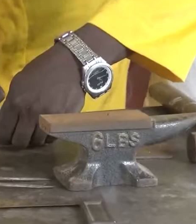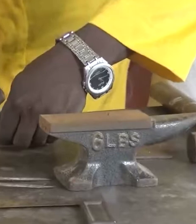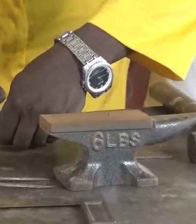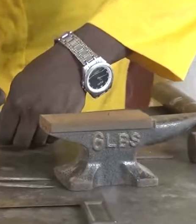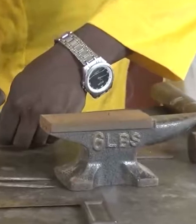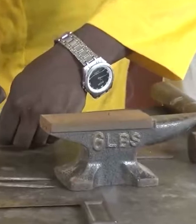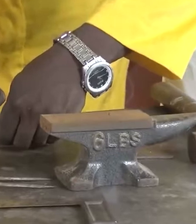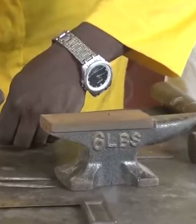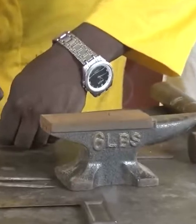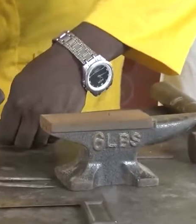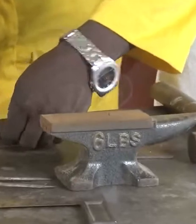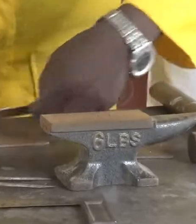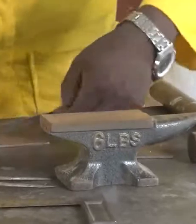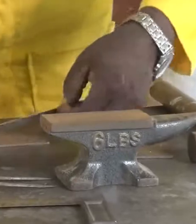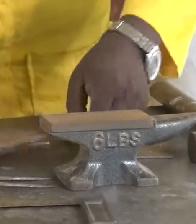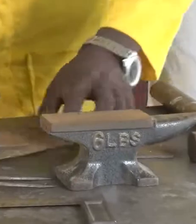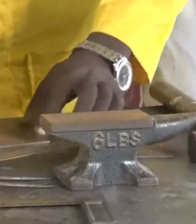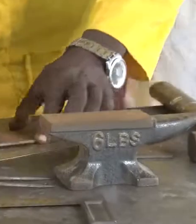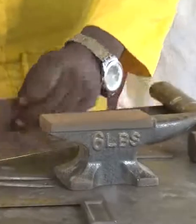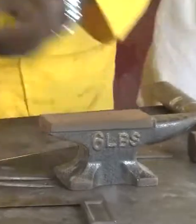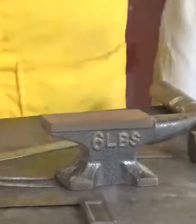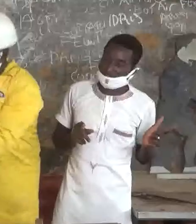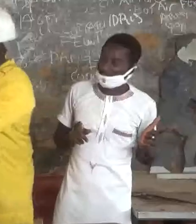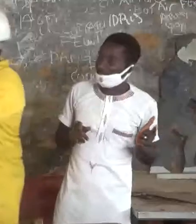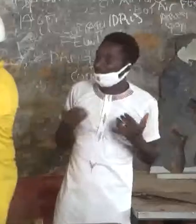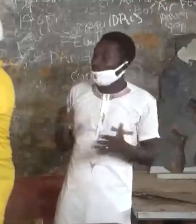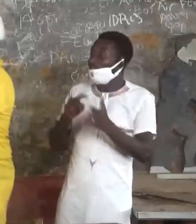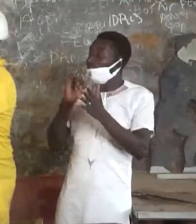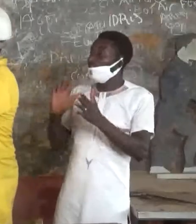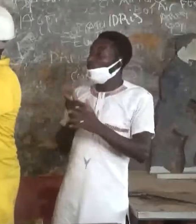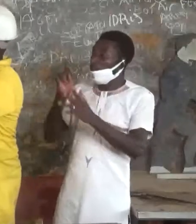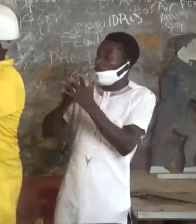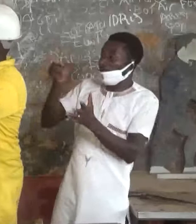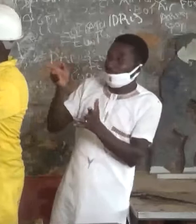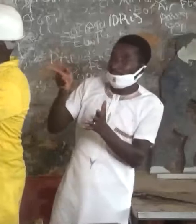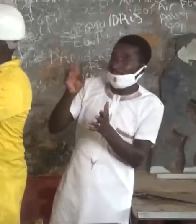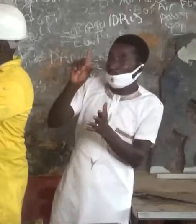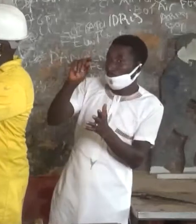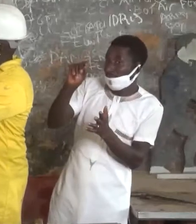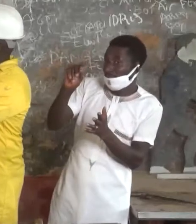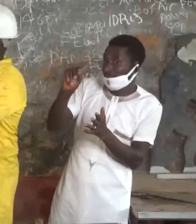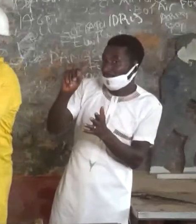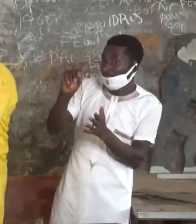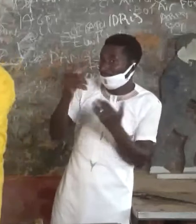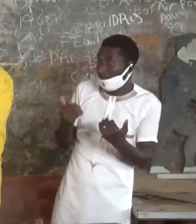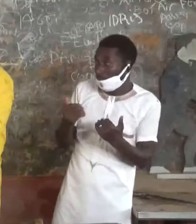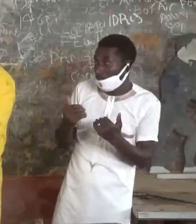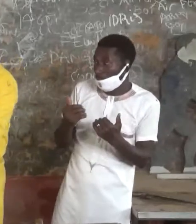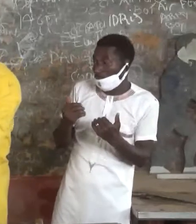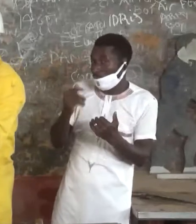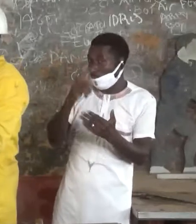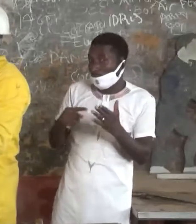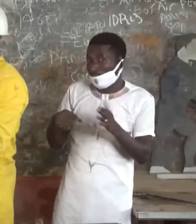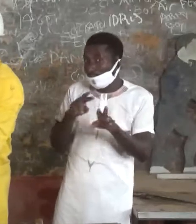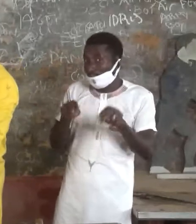right, 20 at the left. Now, this is my point, 20. Now, what I need to do